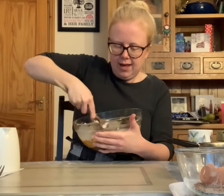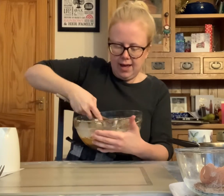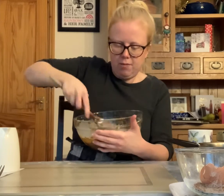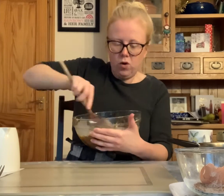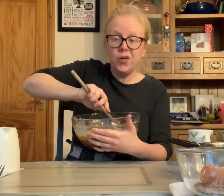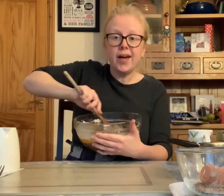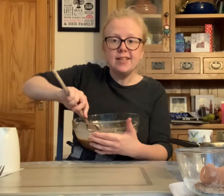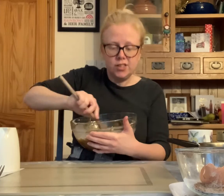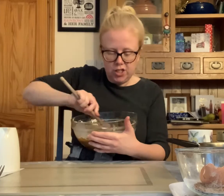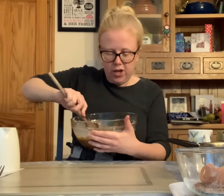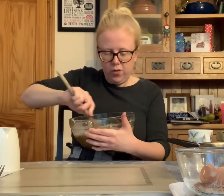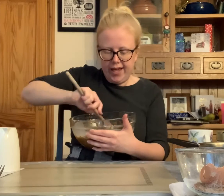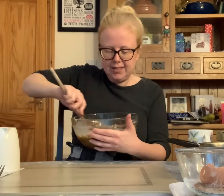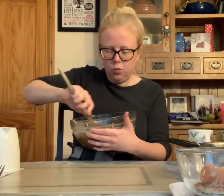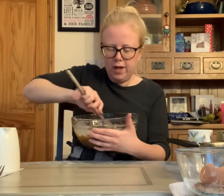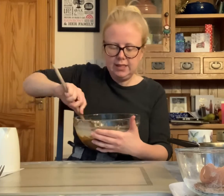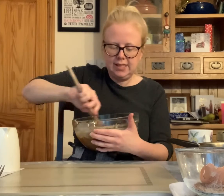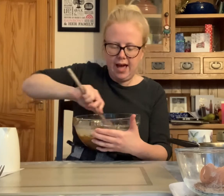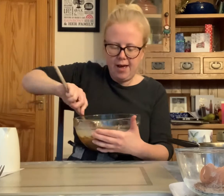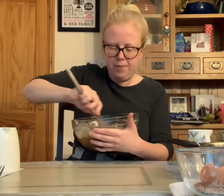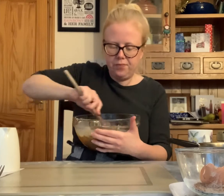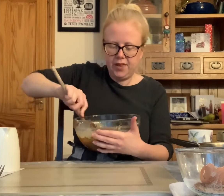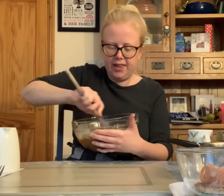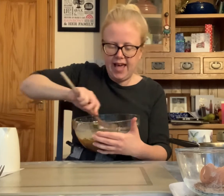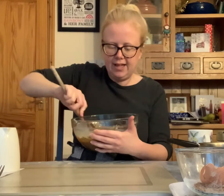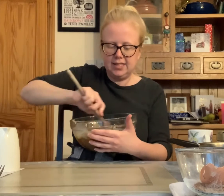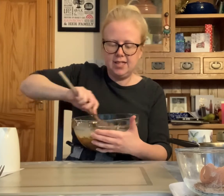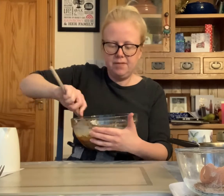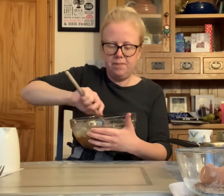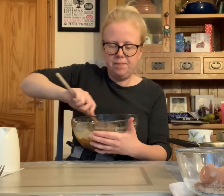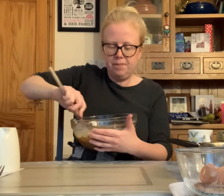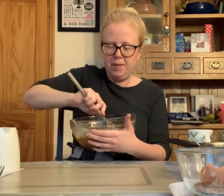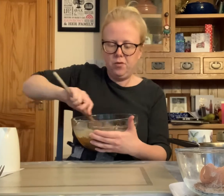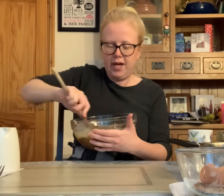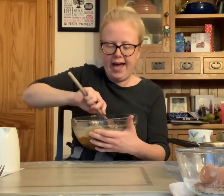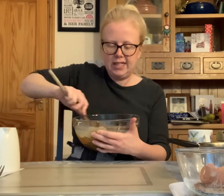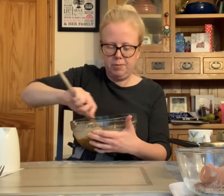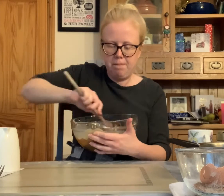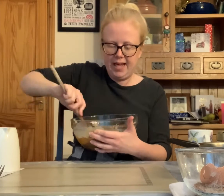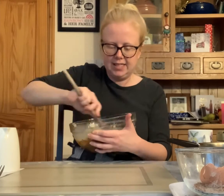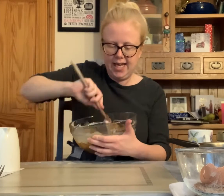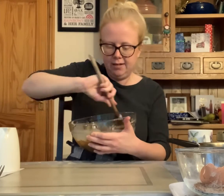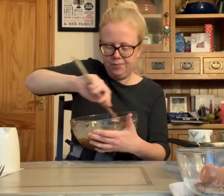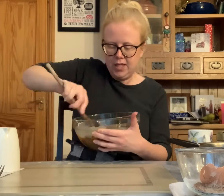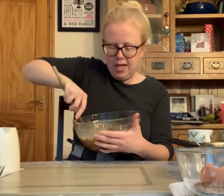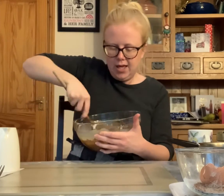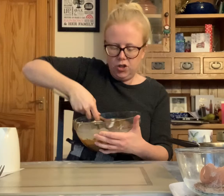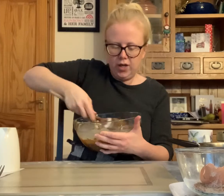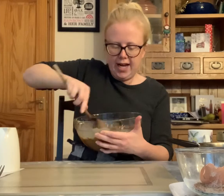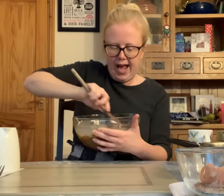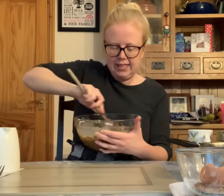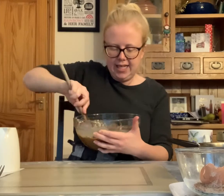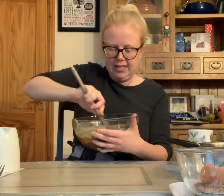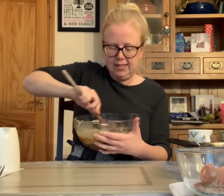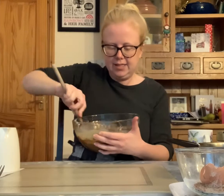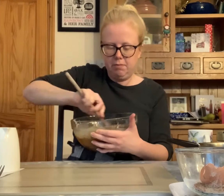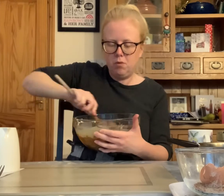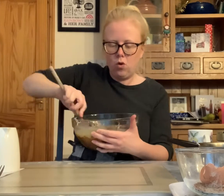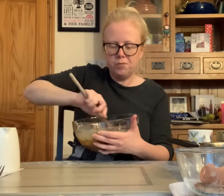And what you're going to do is once that milk has been mixed in, you can add in some more. And